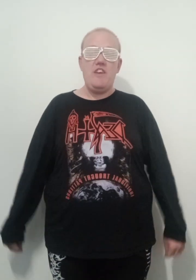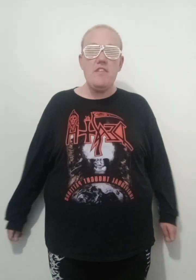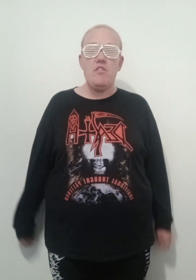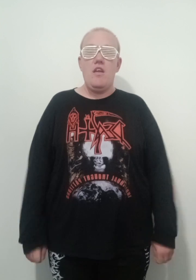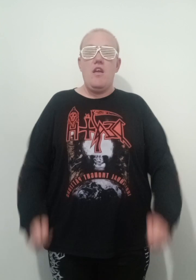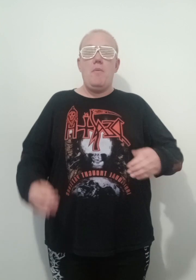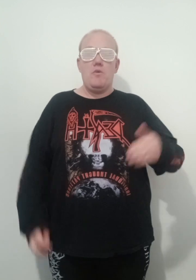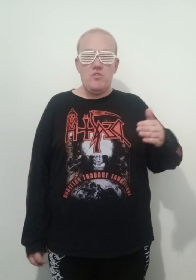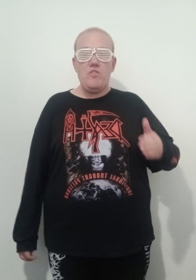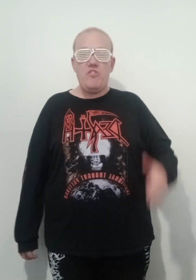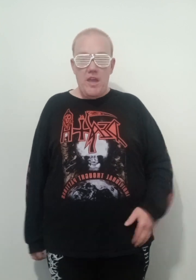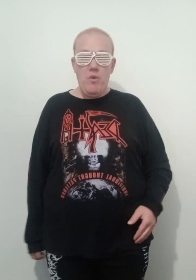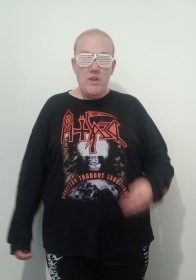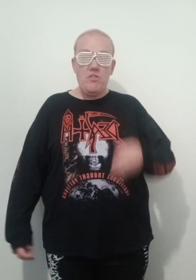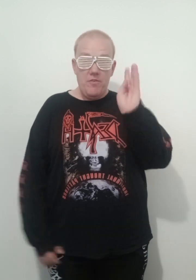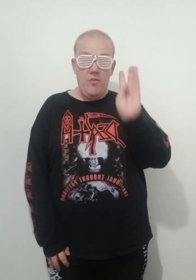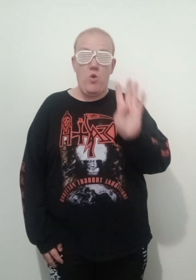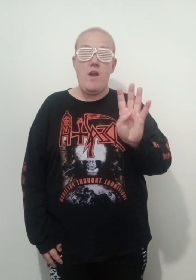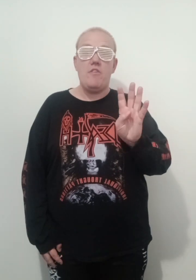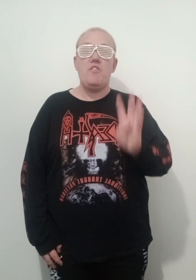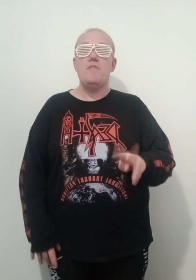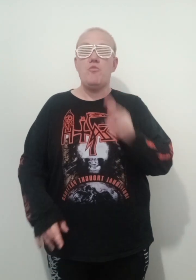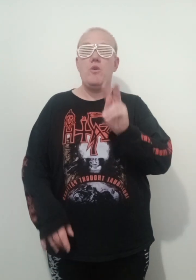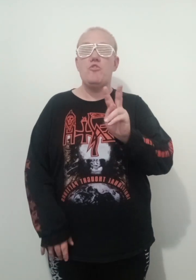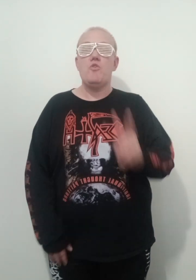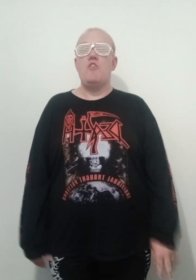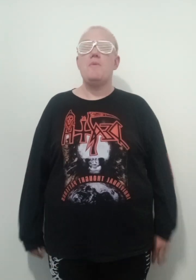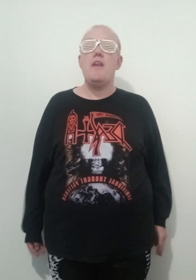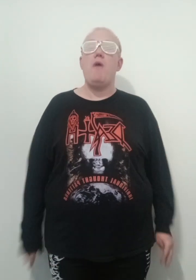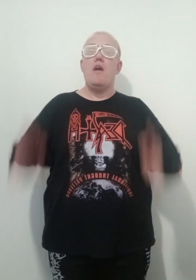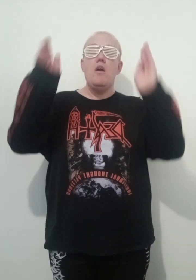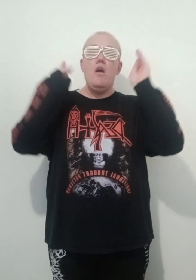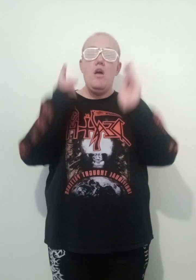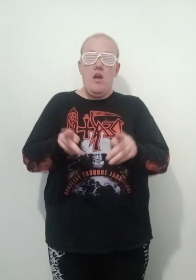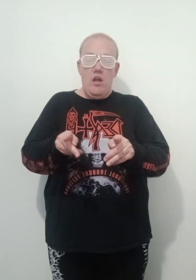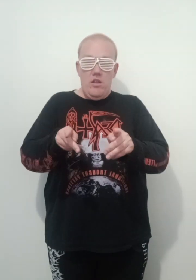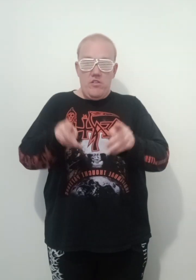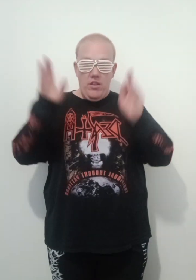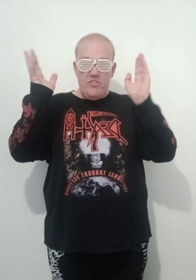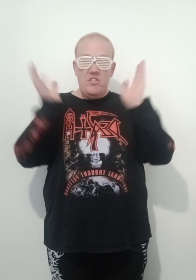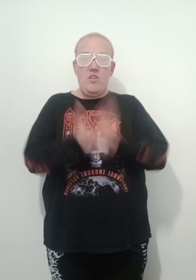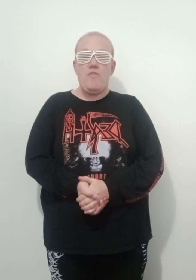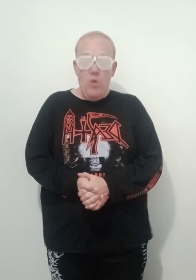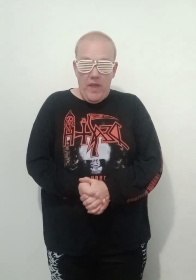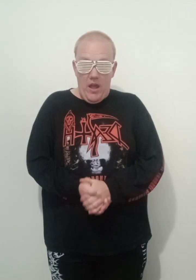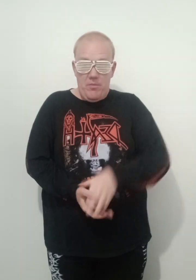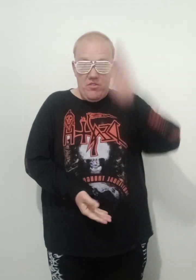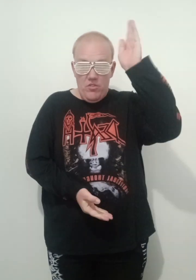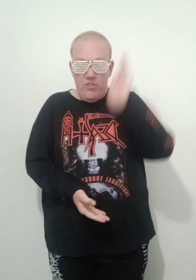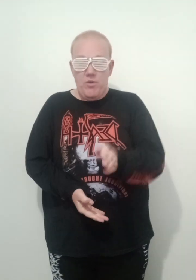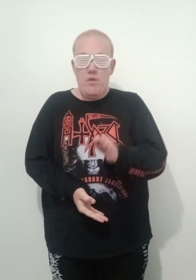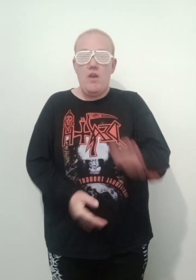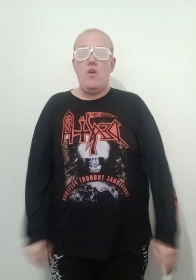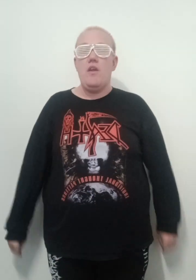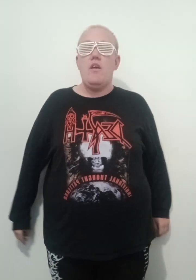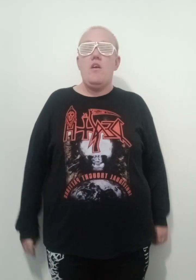yet, but it was good to see we were using 4 grounds instead of just 1 or 2 grounds. But anyway, so let's go through all the games, 1920 round 9.